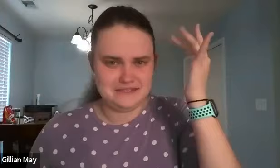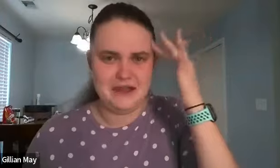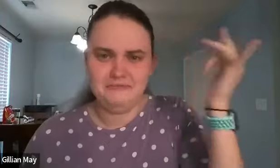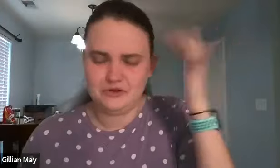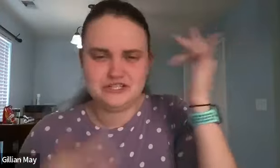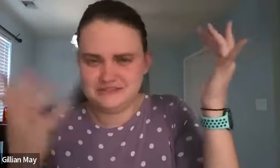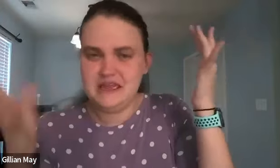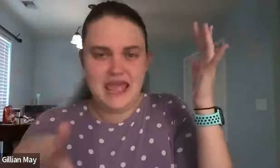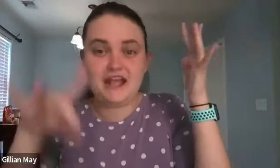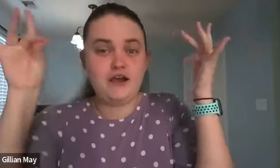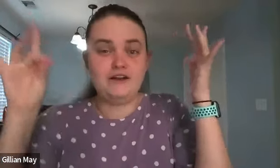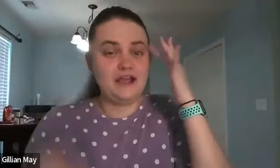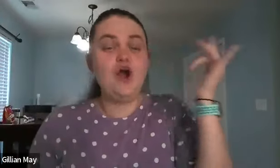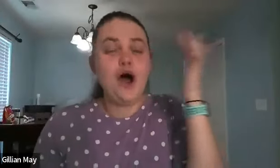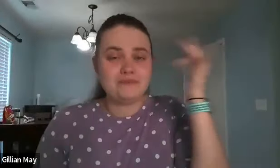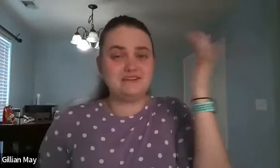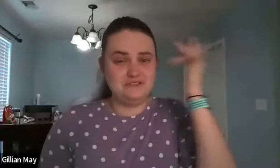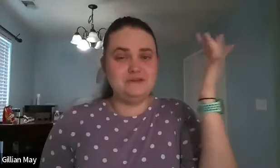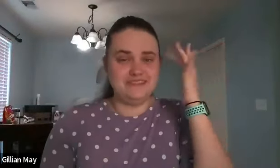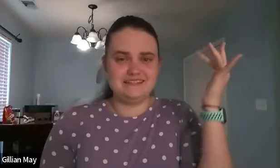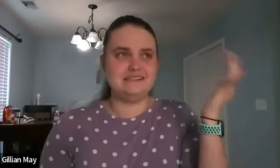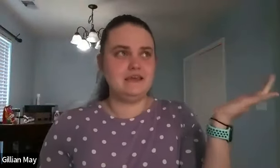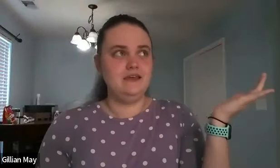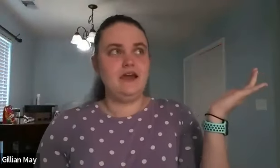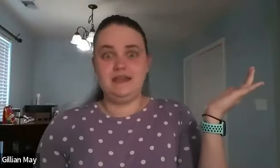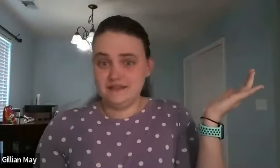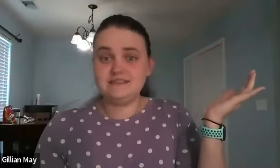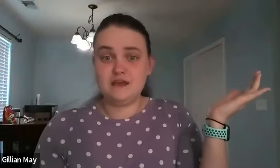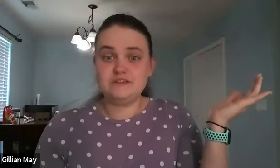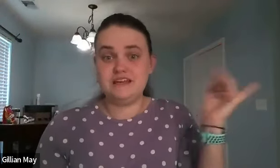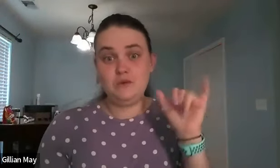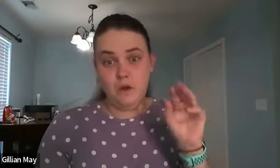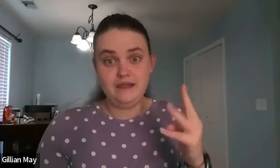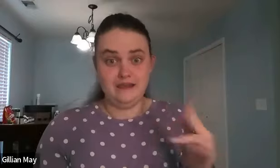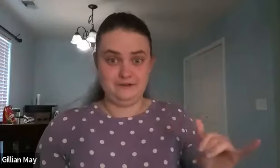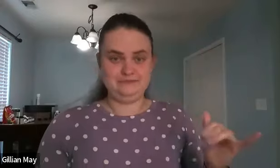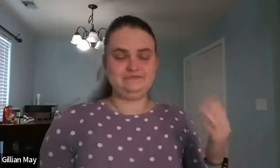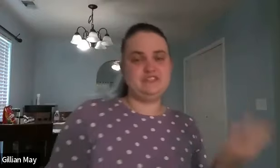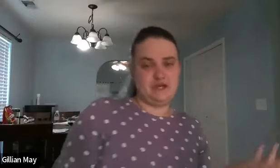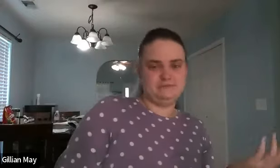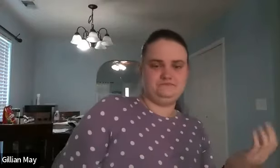now. It caught on. I caught myself doing this. And I was like, I guess that's how we're signing why now. So,